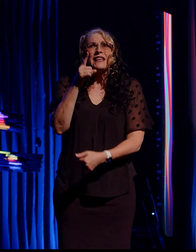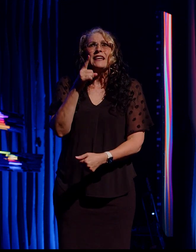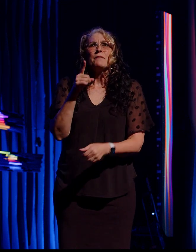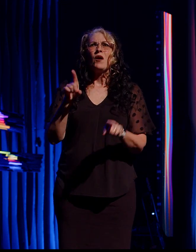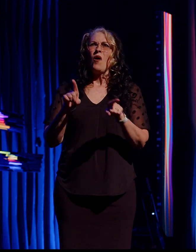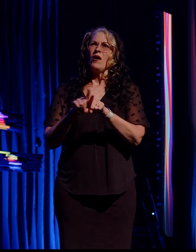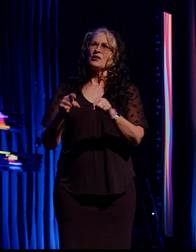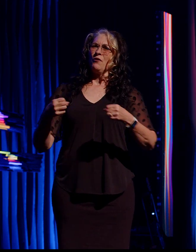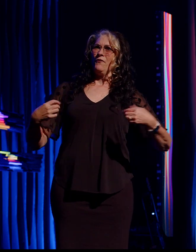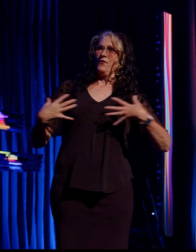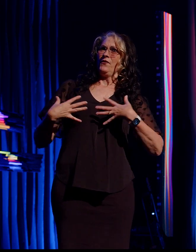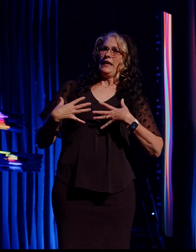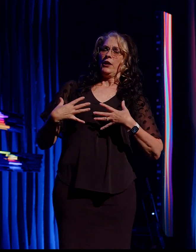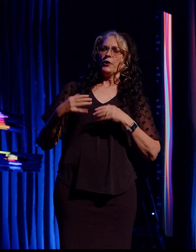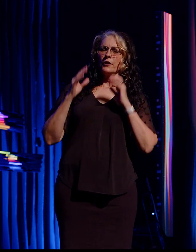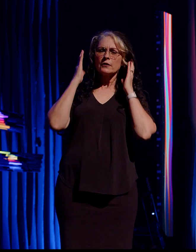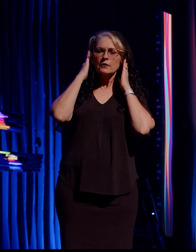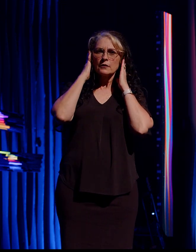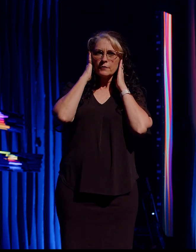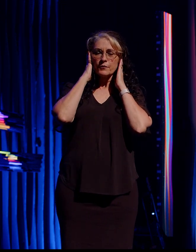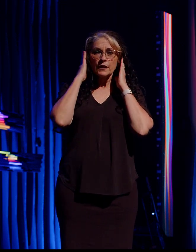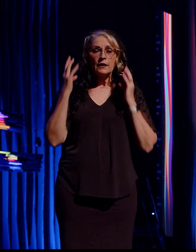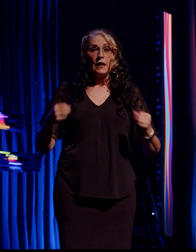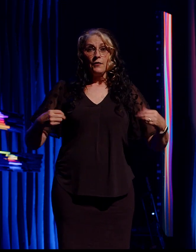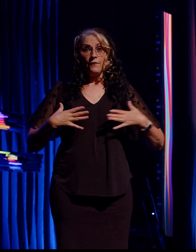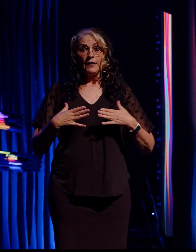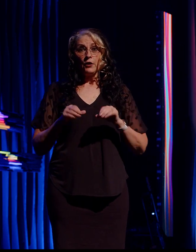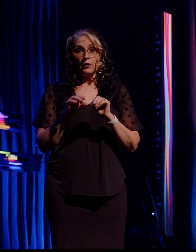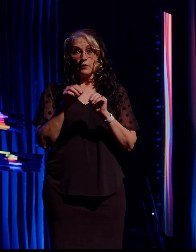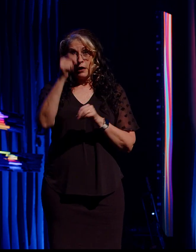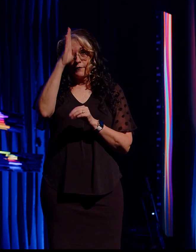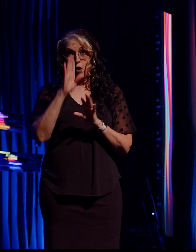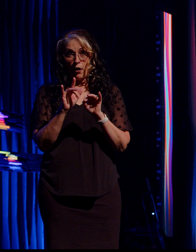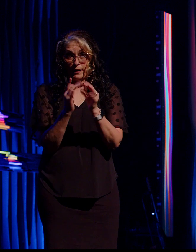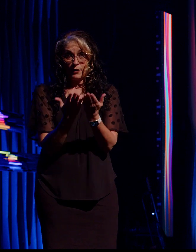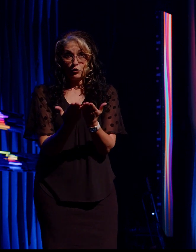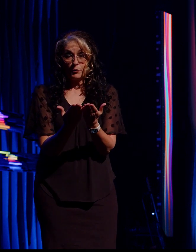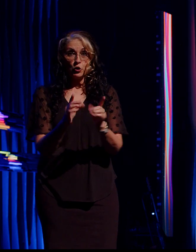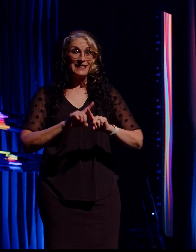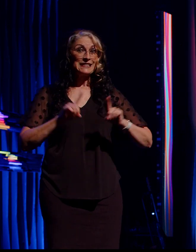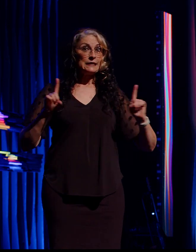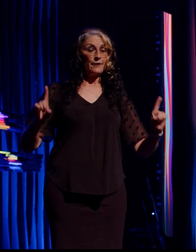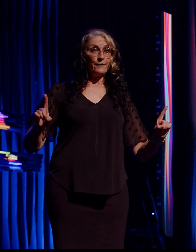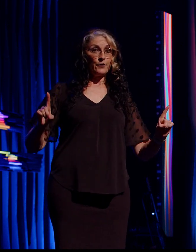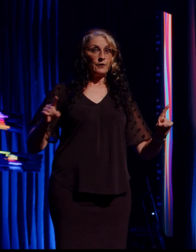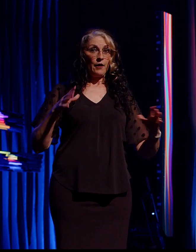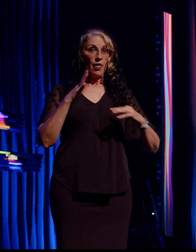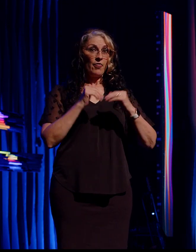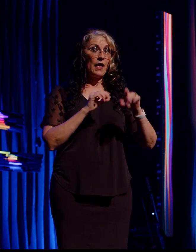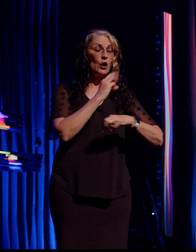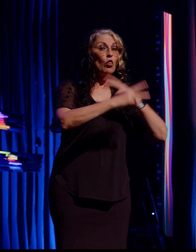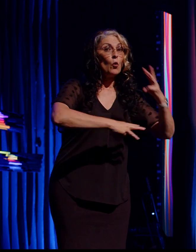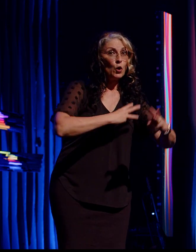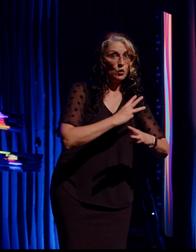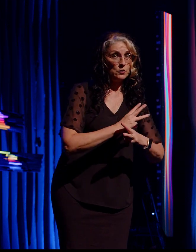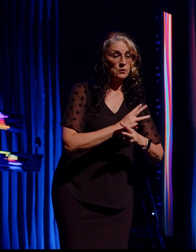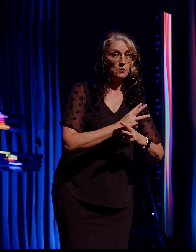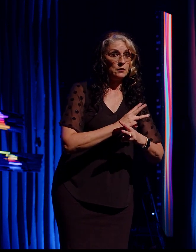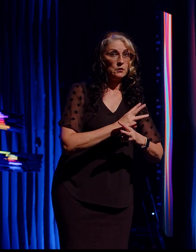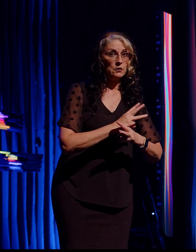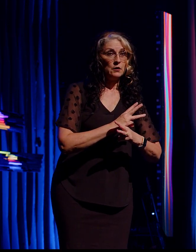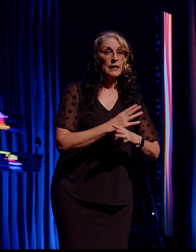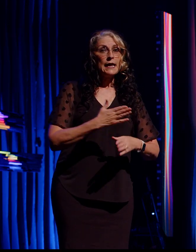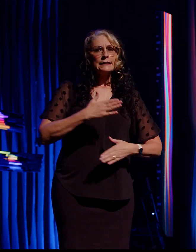him? That's the thing. The fear of God in Scripture, it differs from the fear of this world.